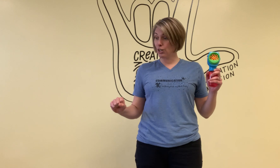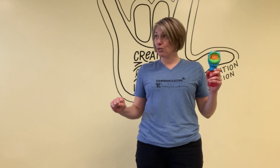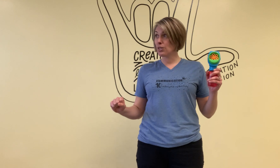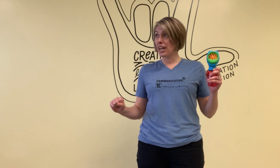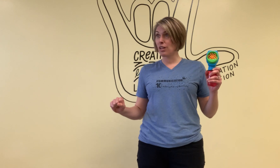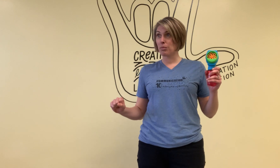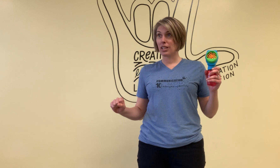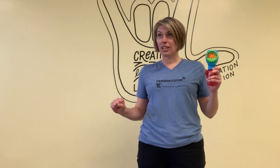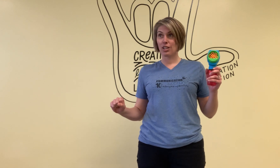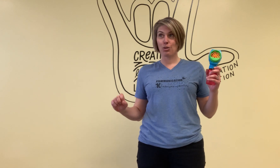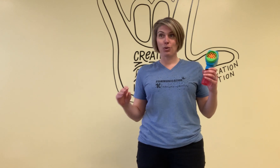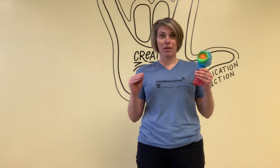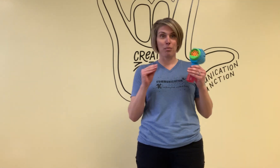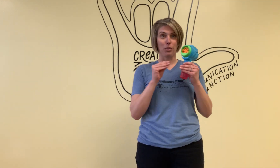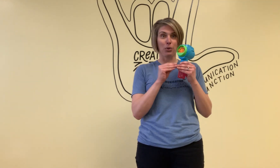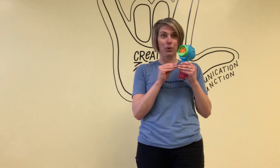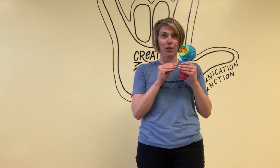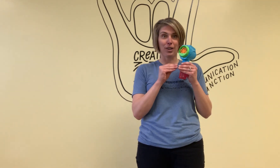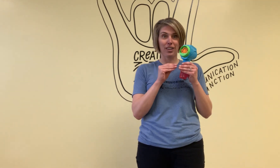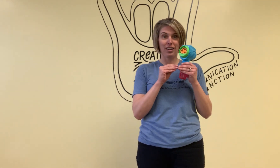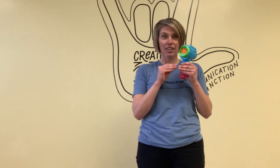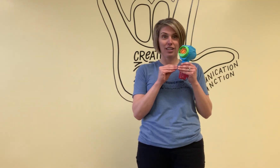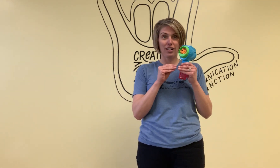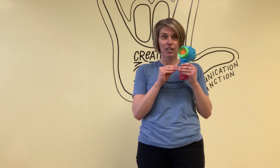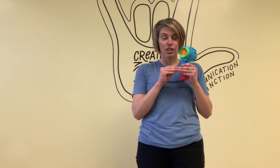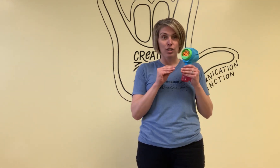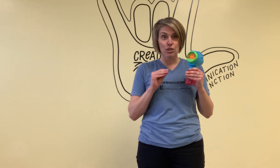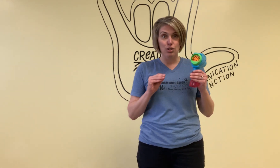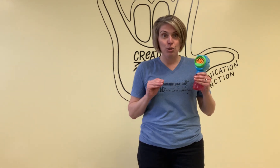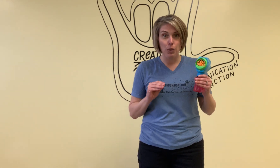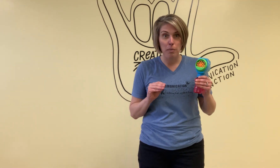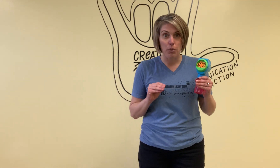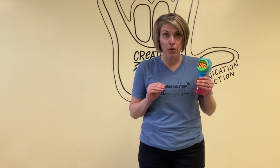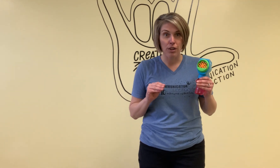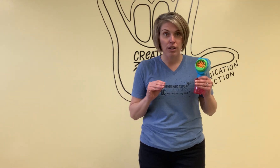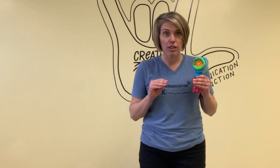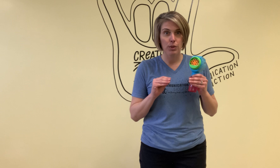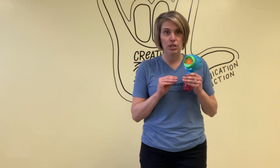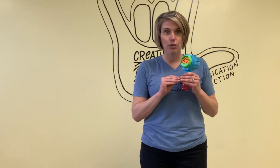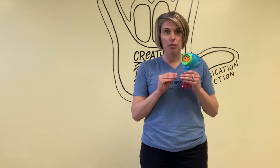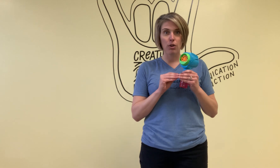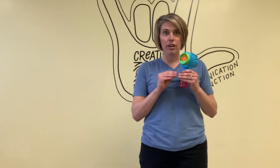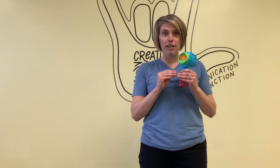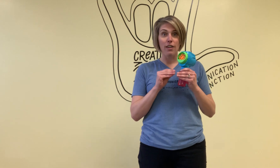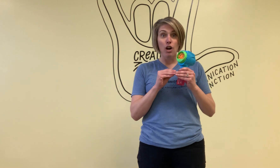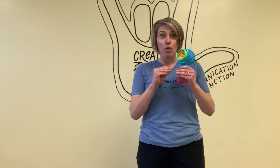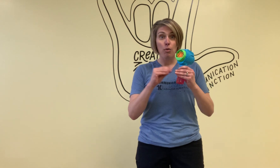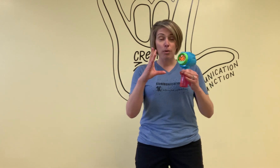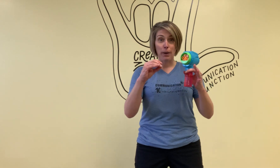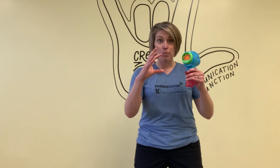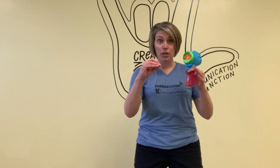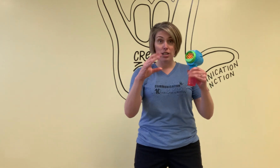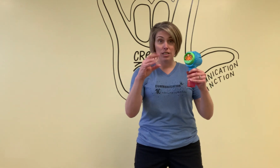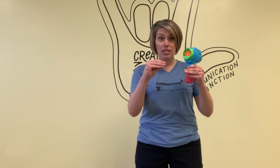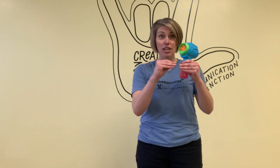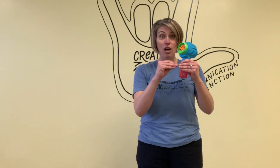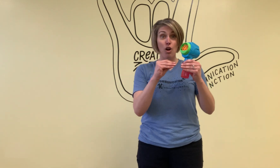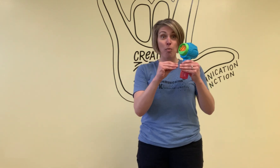you tell me that you want more? Do you want more? What do you want more of? More bubbles?